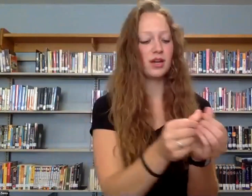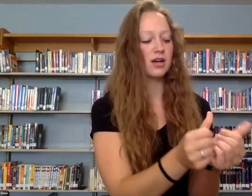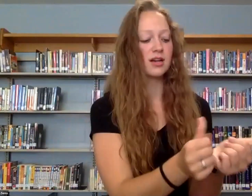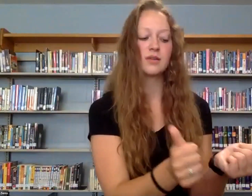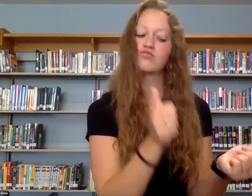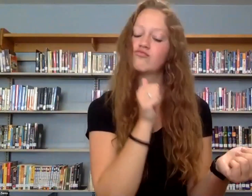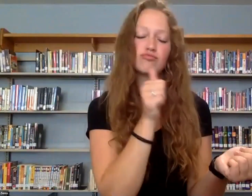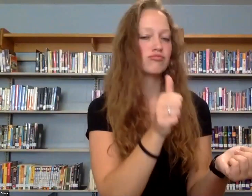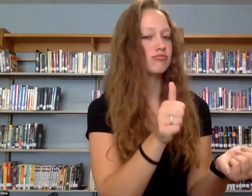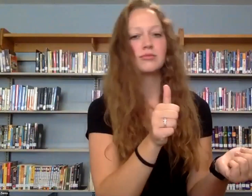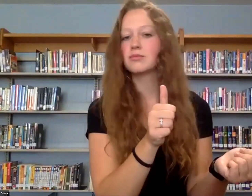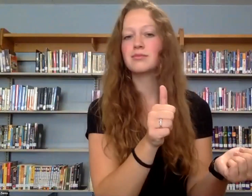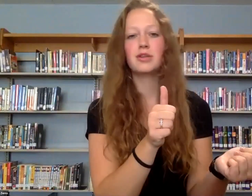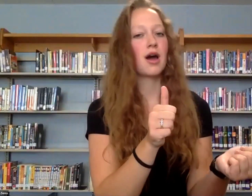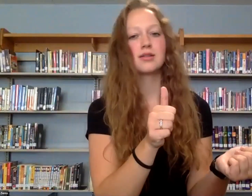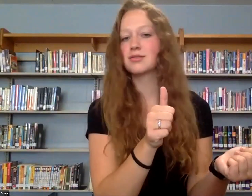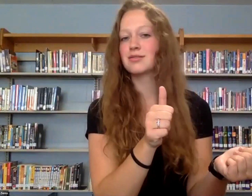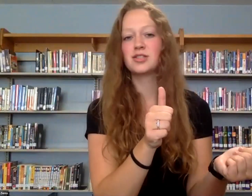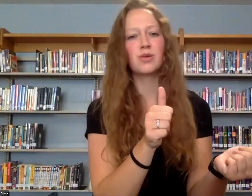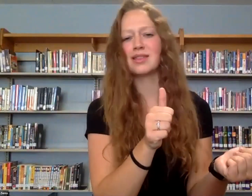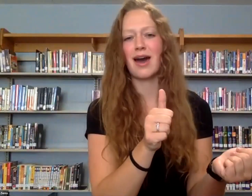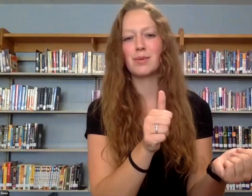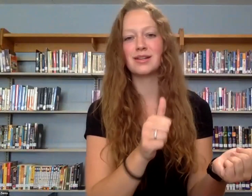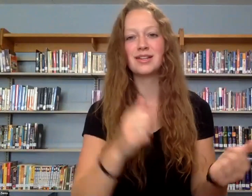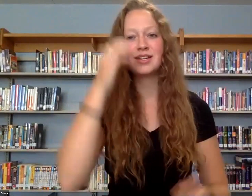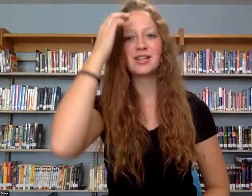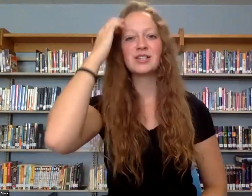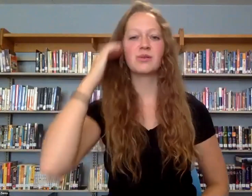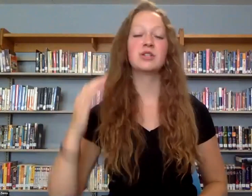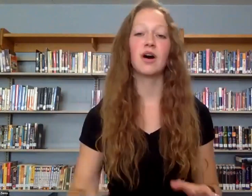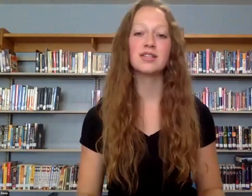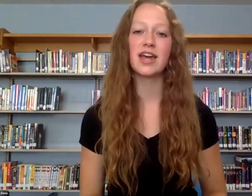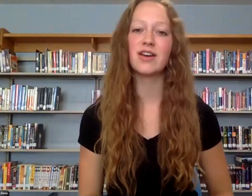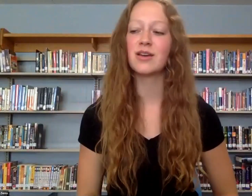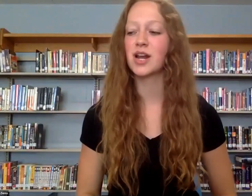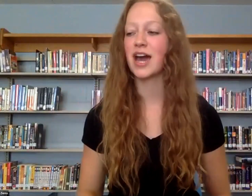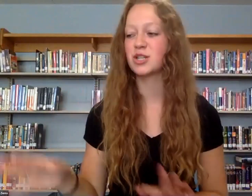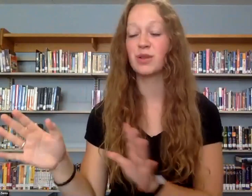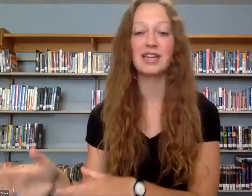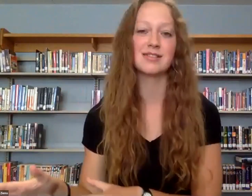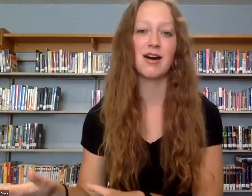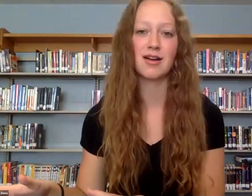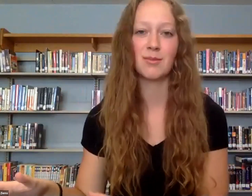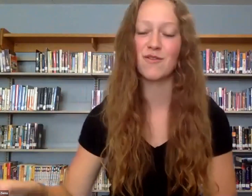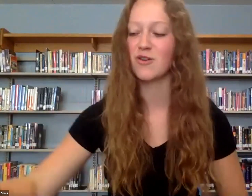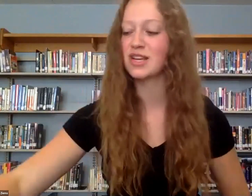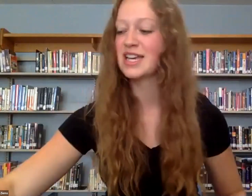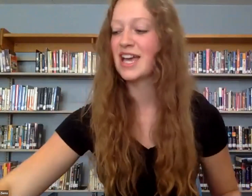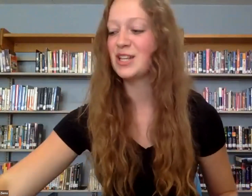disappear, not. Don't let that happen. So I'm going to do it all together, and I'm going to actually play the song on my phone, and you can